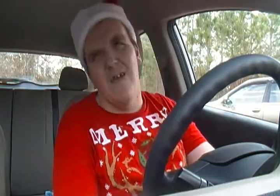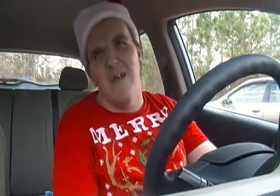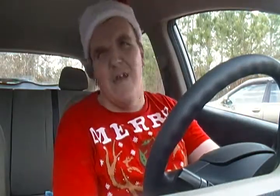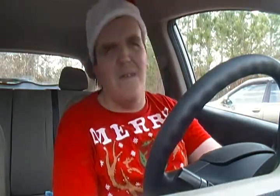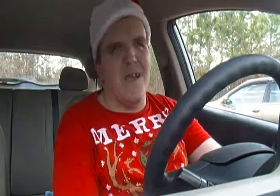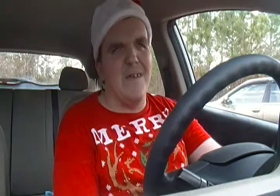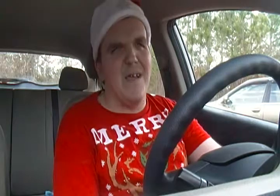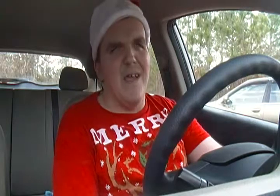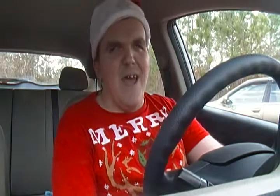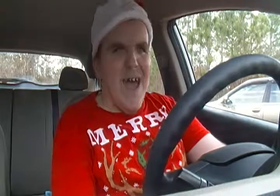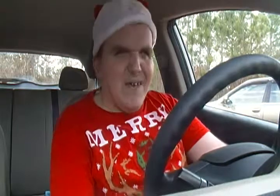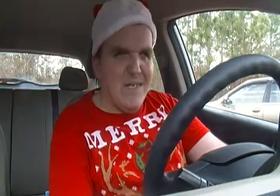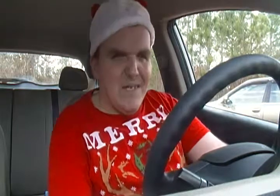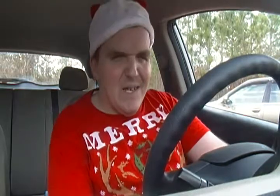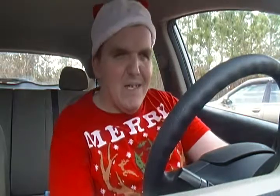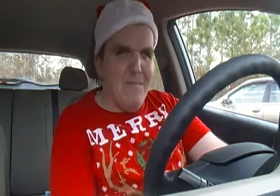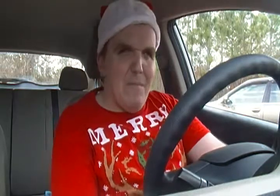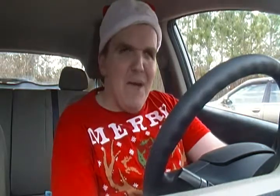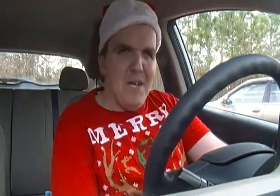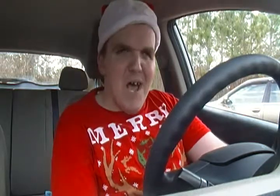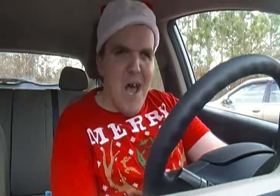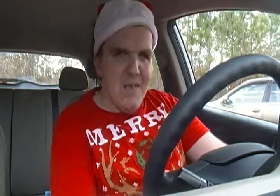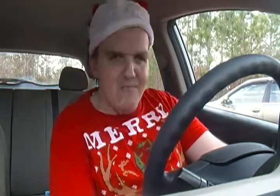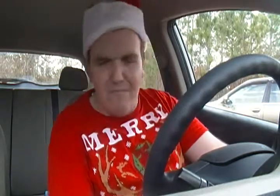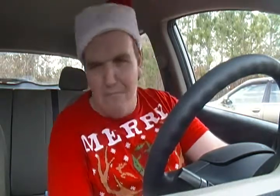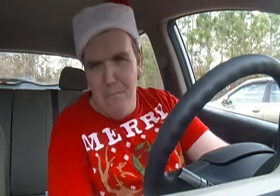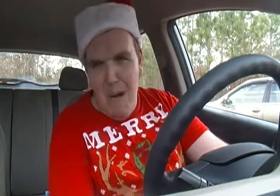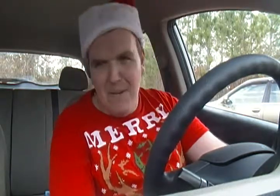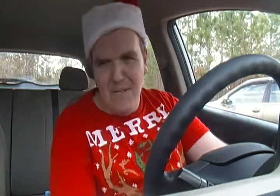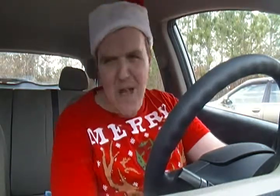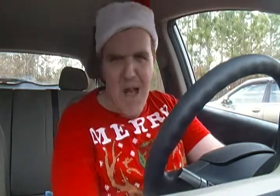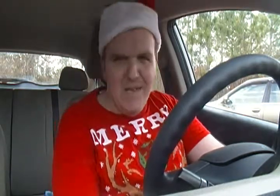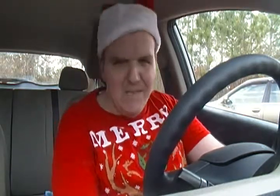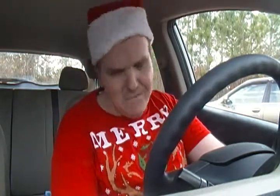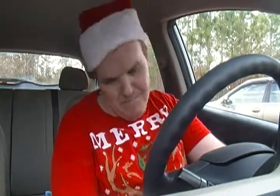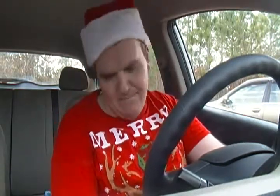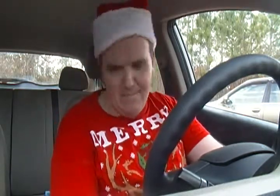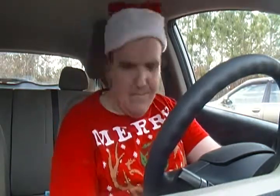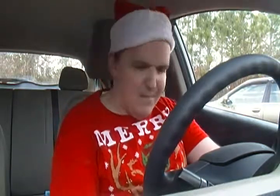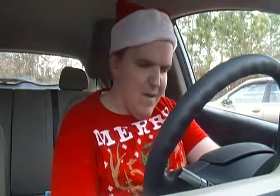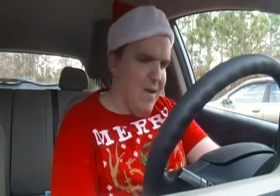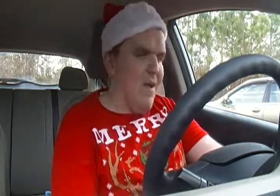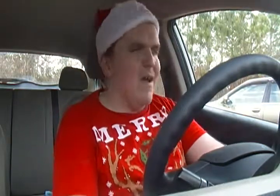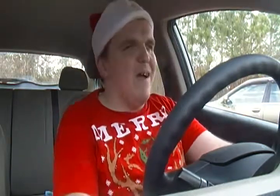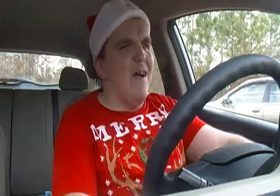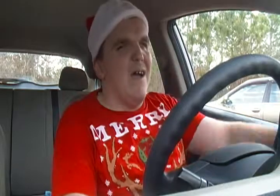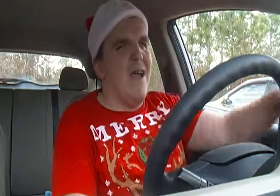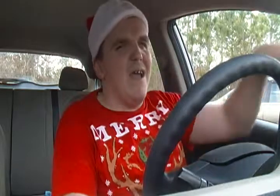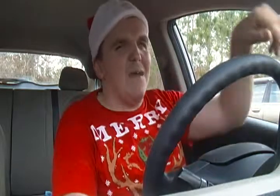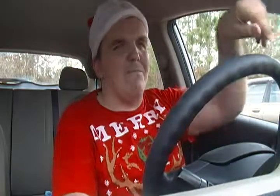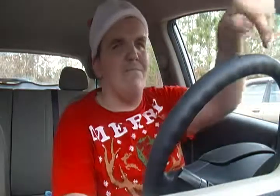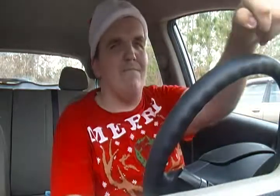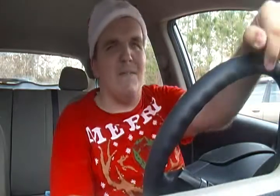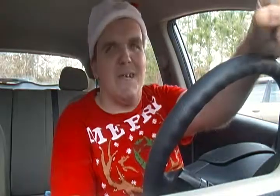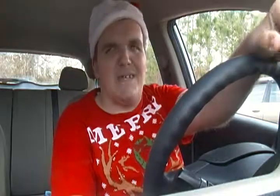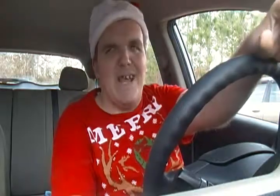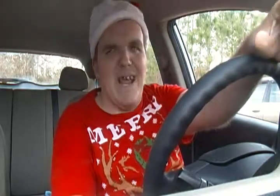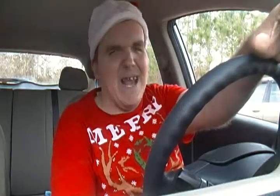and then he said that's sons of a bitches bumpusons and because the dad